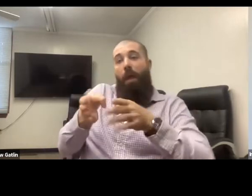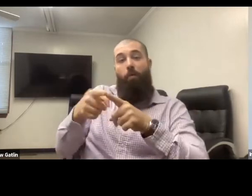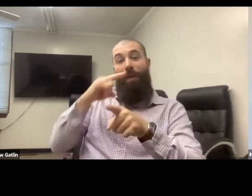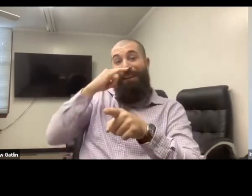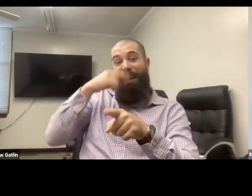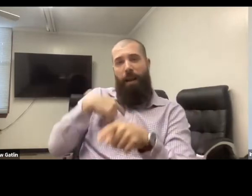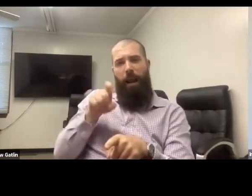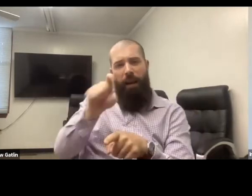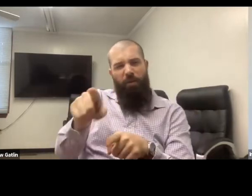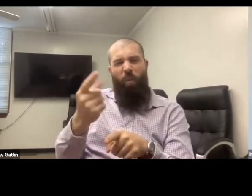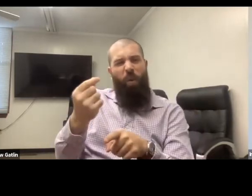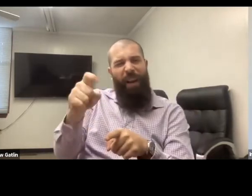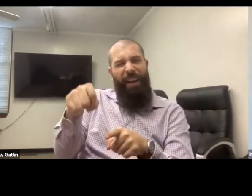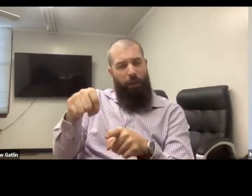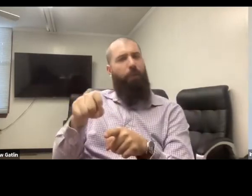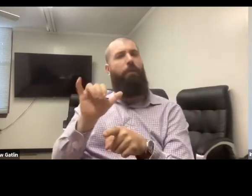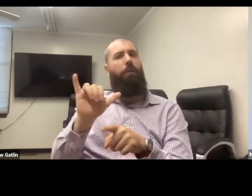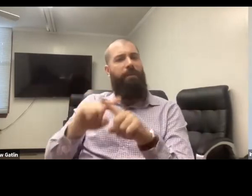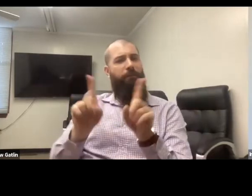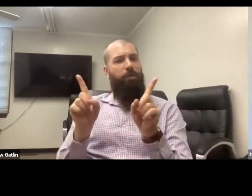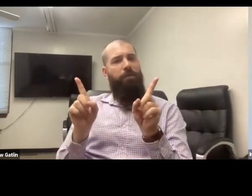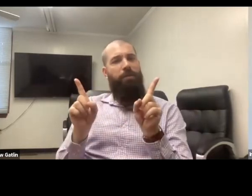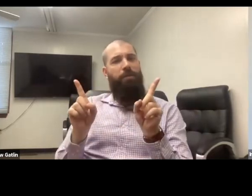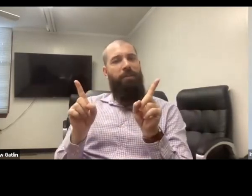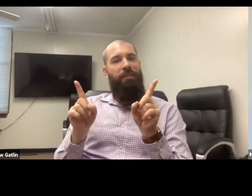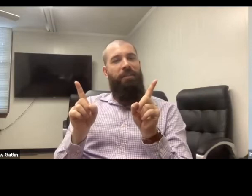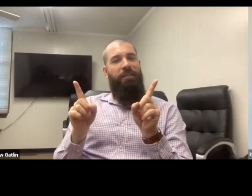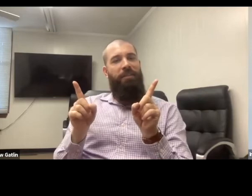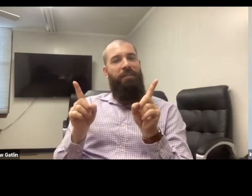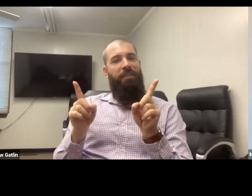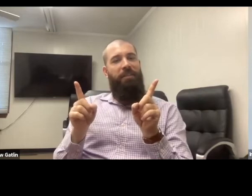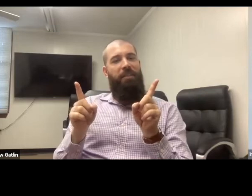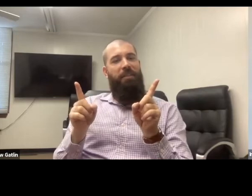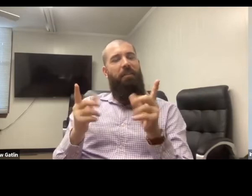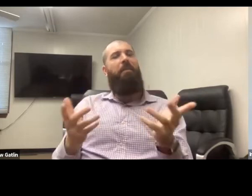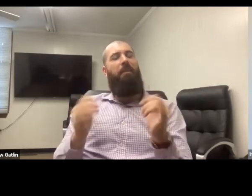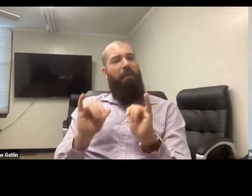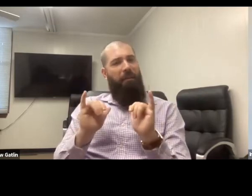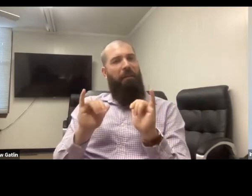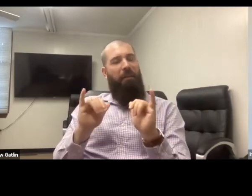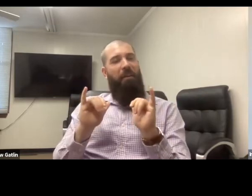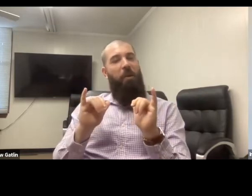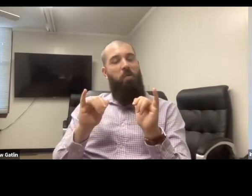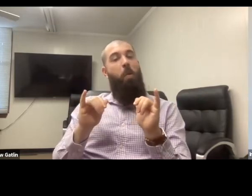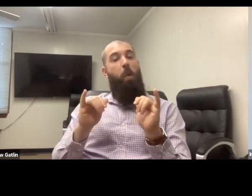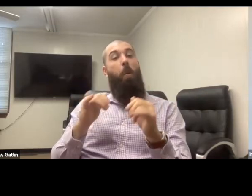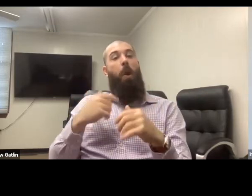so I put those down and then I ask the child what they need and they don't match. They're